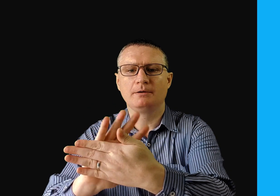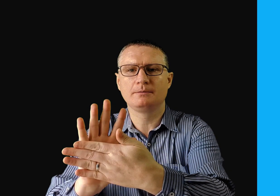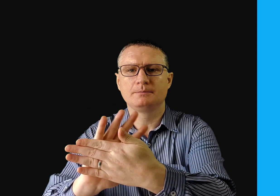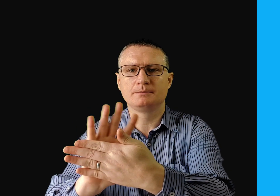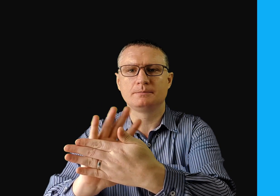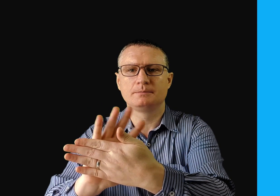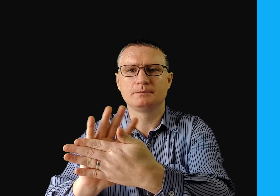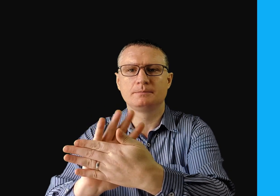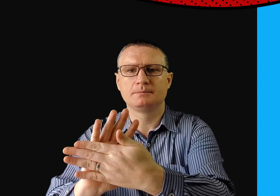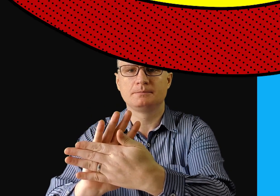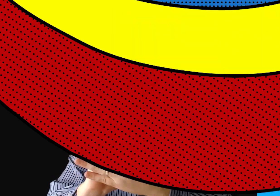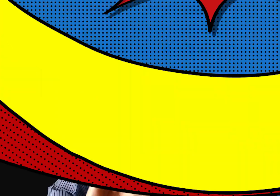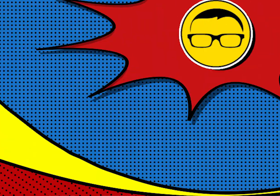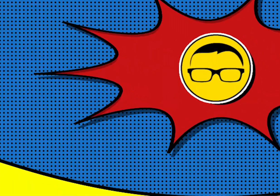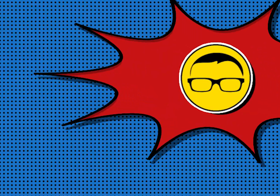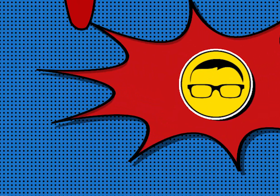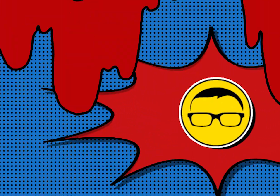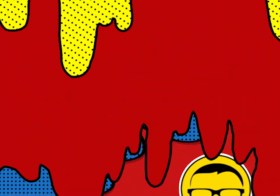Movie.